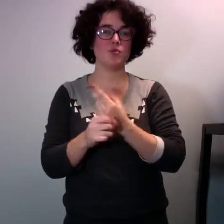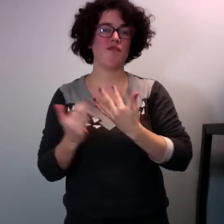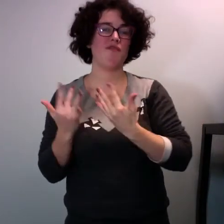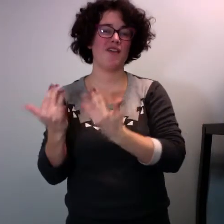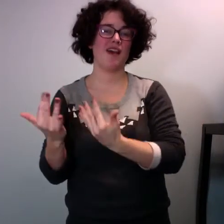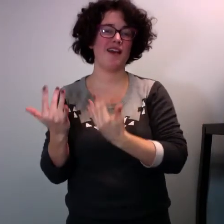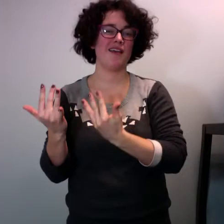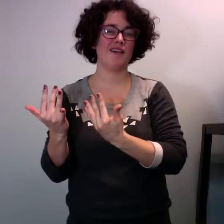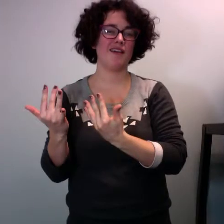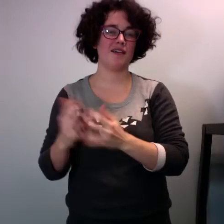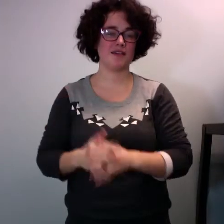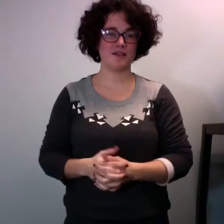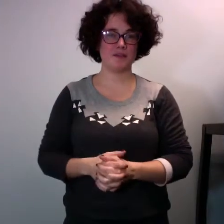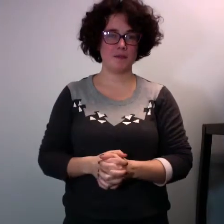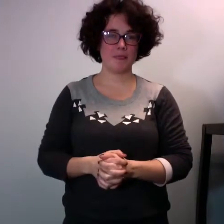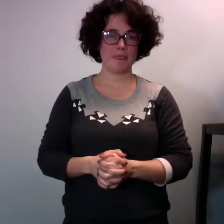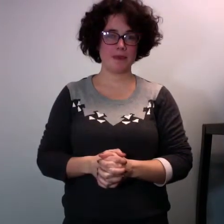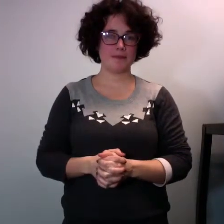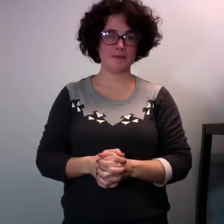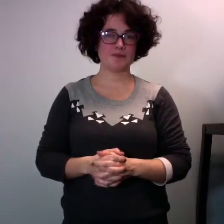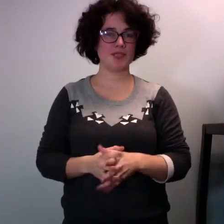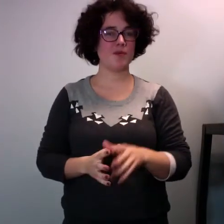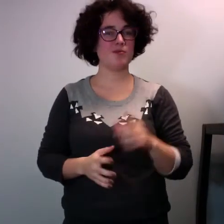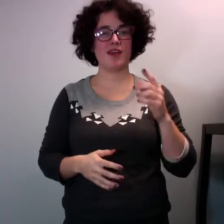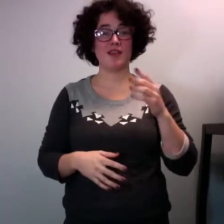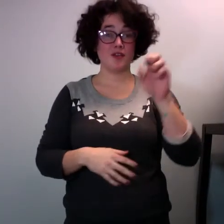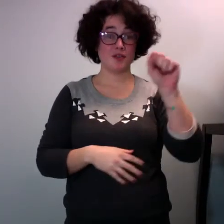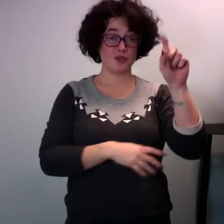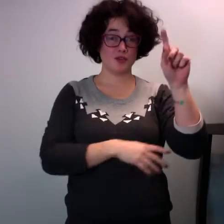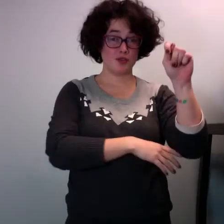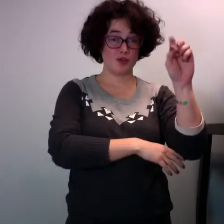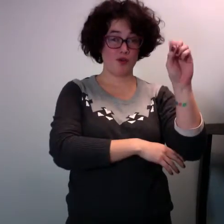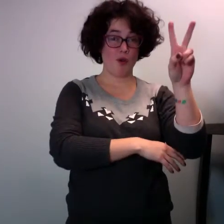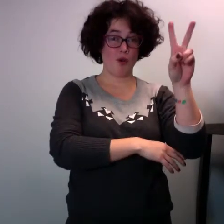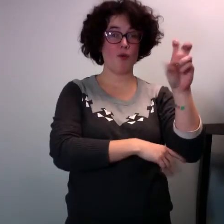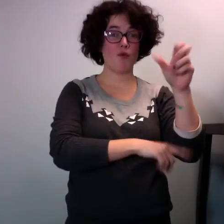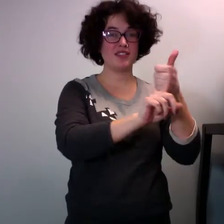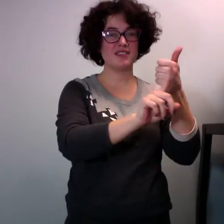This was kept gleaming all the time by my grandmother, who polished it regularly.